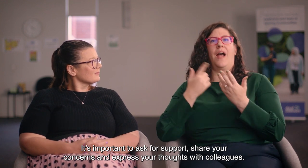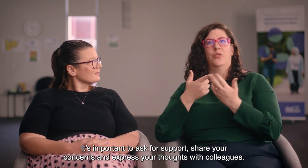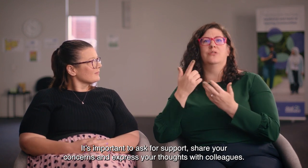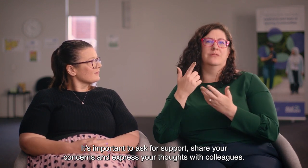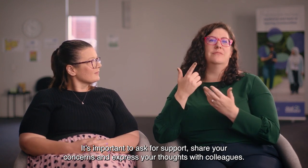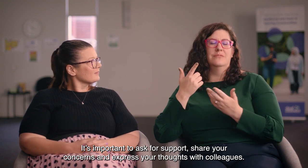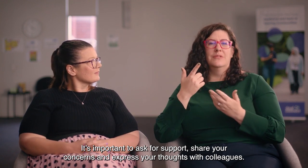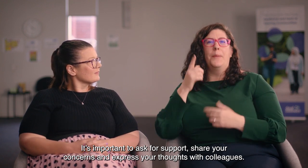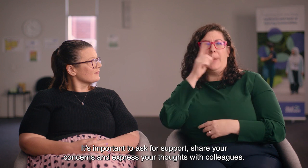your thoughts with colleagues.